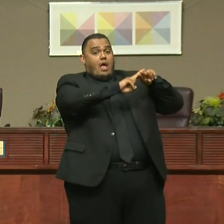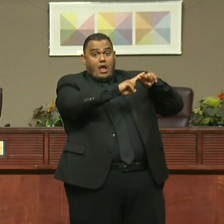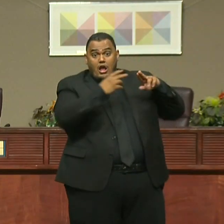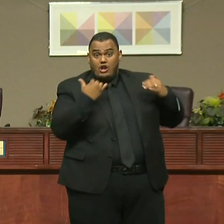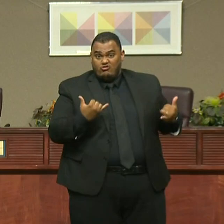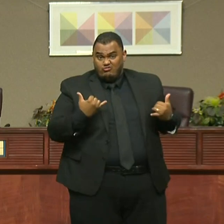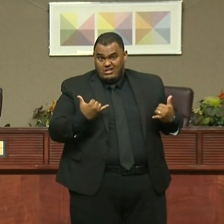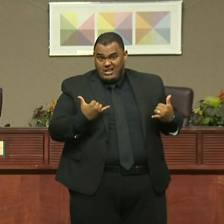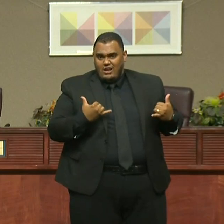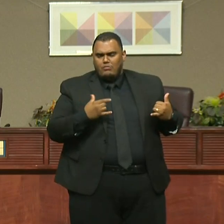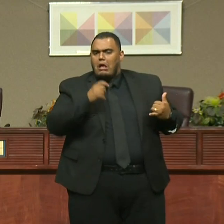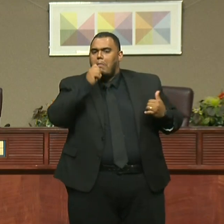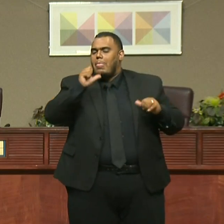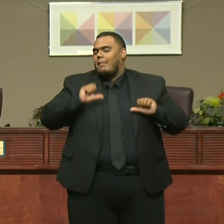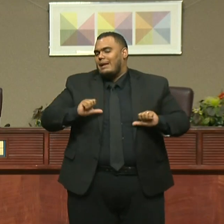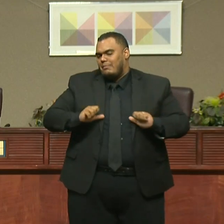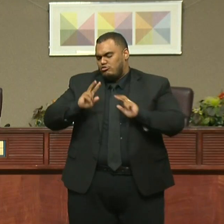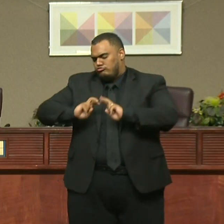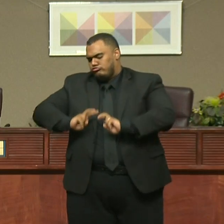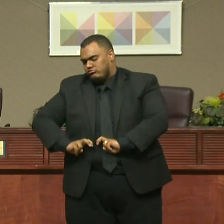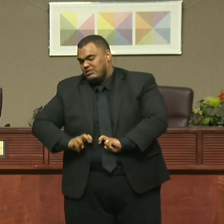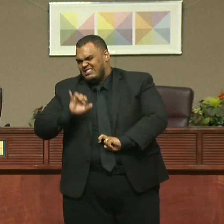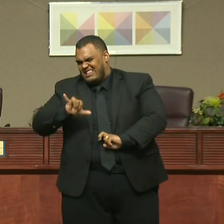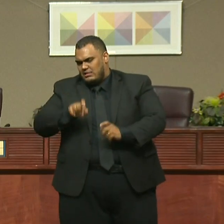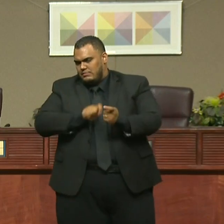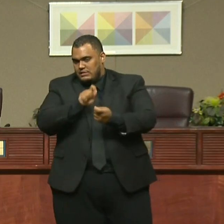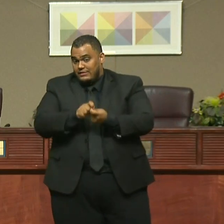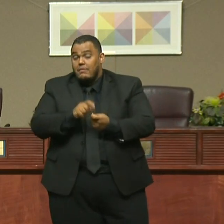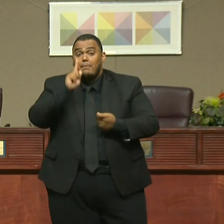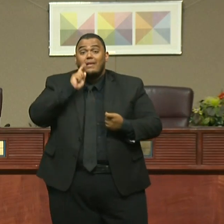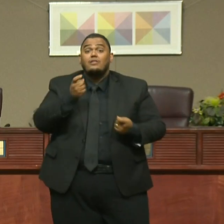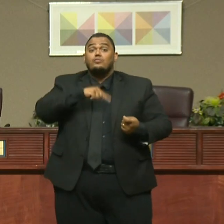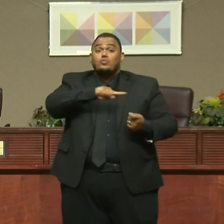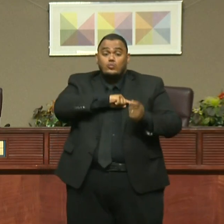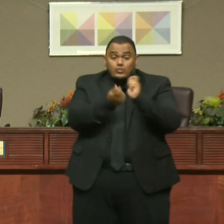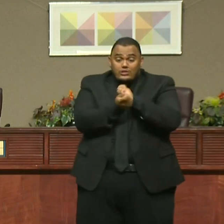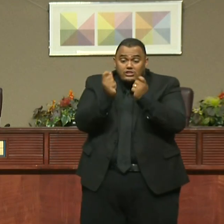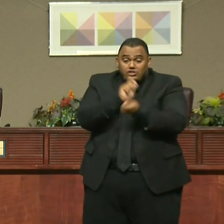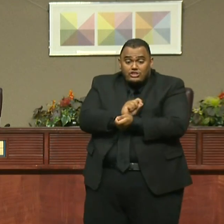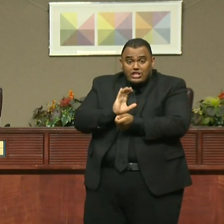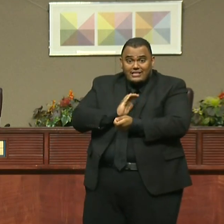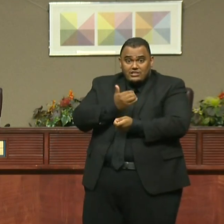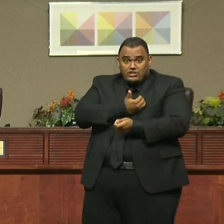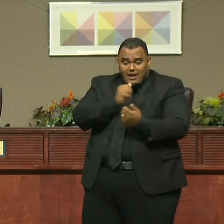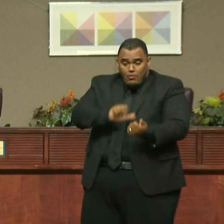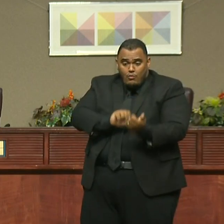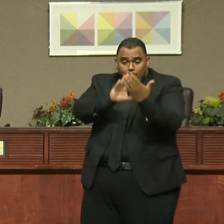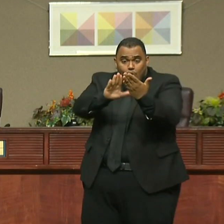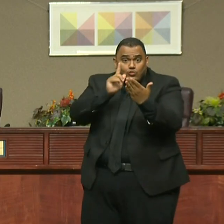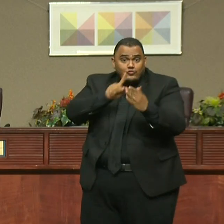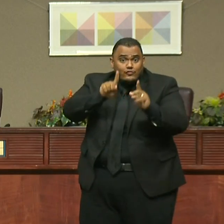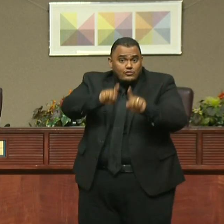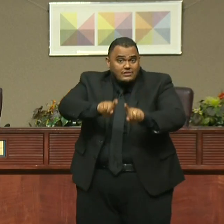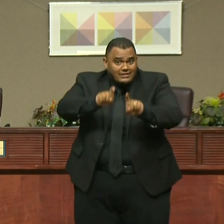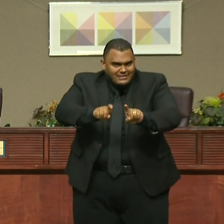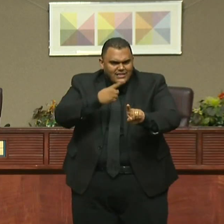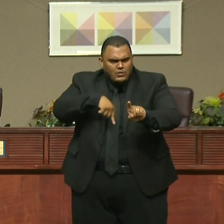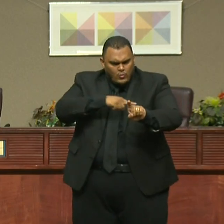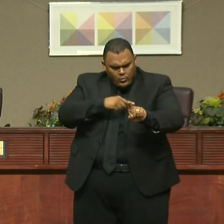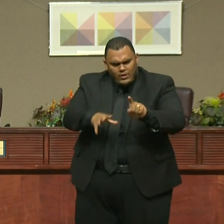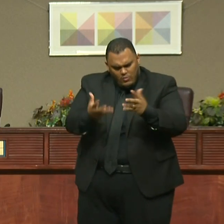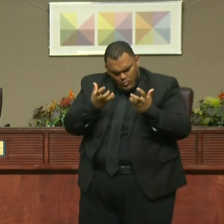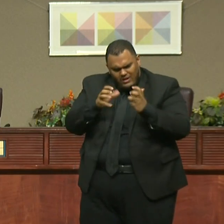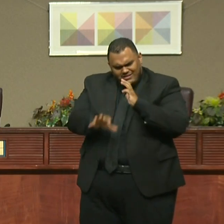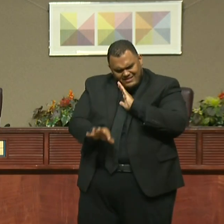that specific, is that our strategy for testing is a little bit different than other places. We really want to find the positive cases,